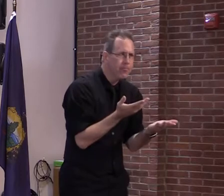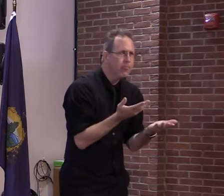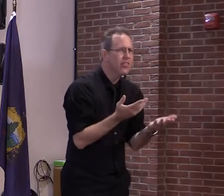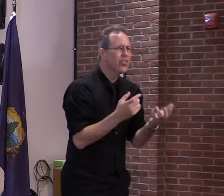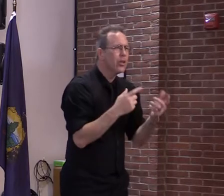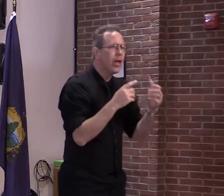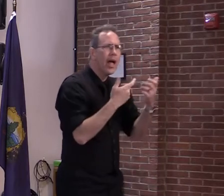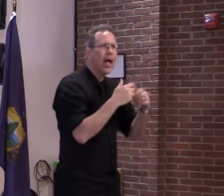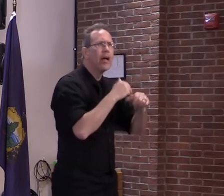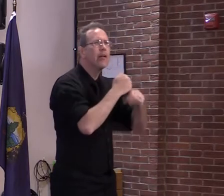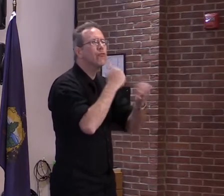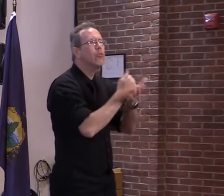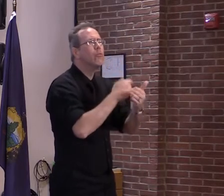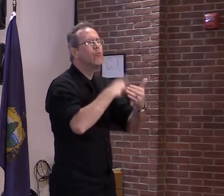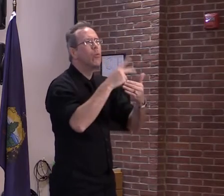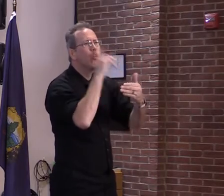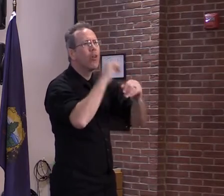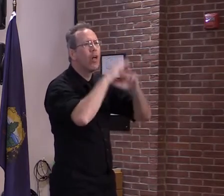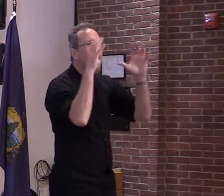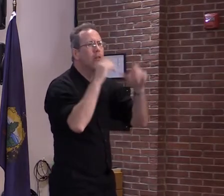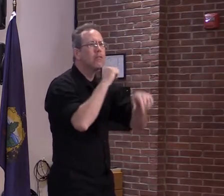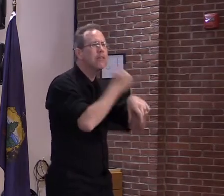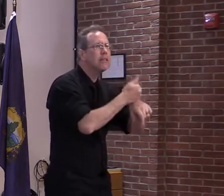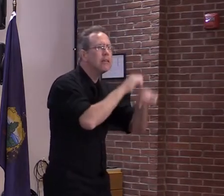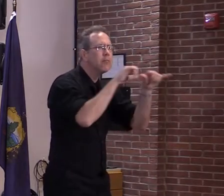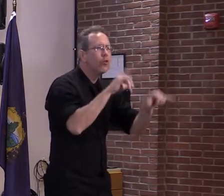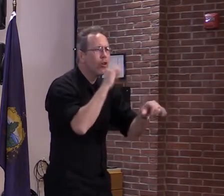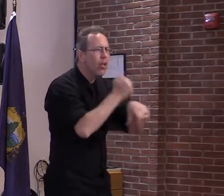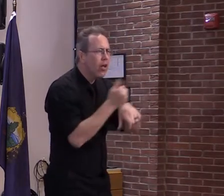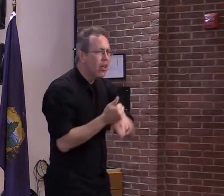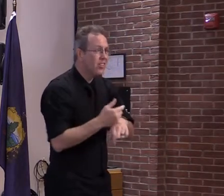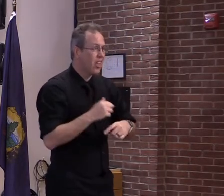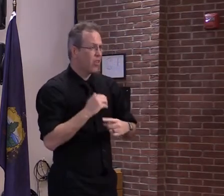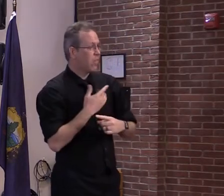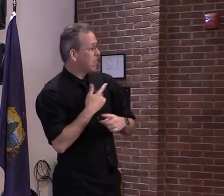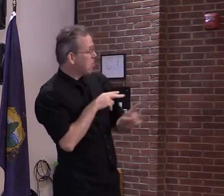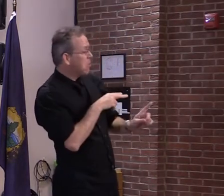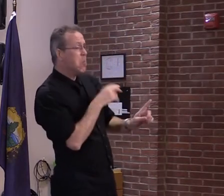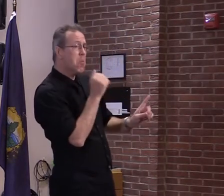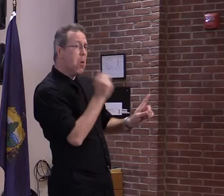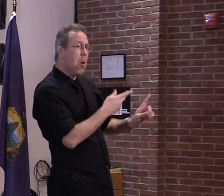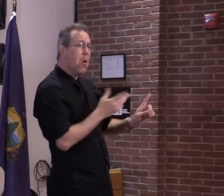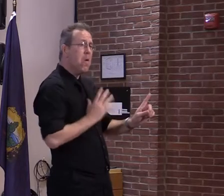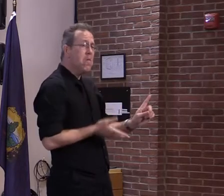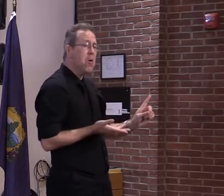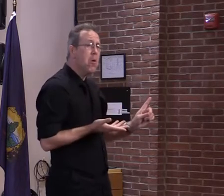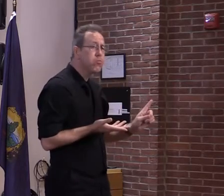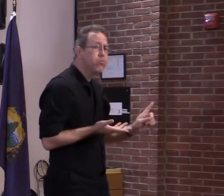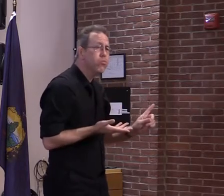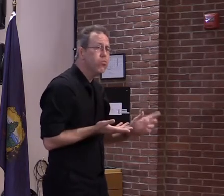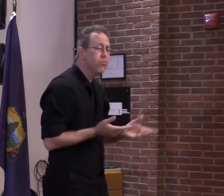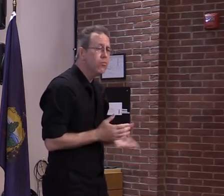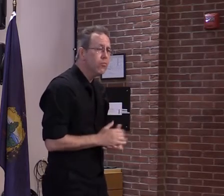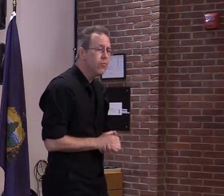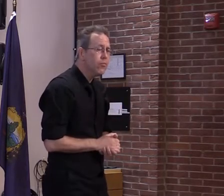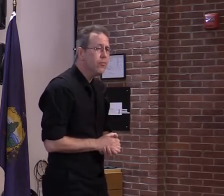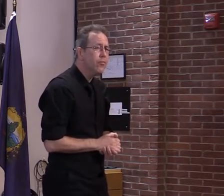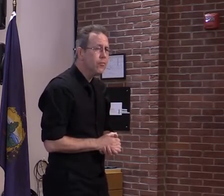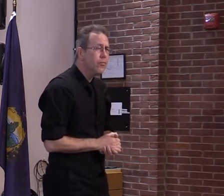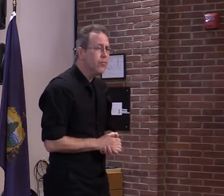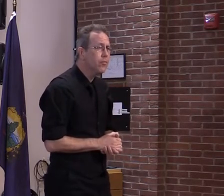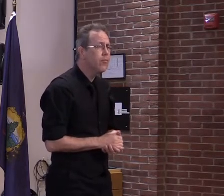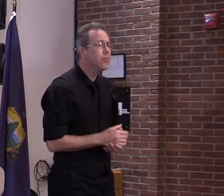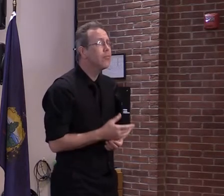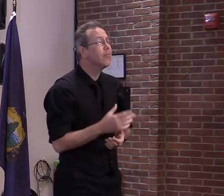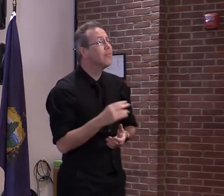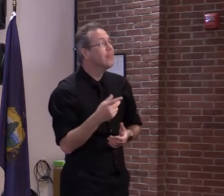felt perhaps were already in play and didn't need to be refined in any other way. And then the bigger focus on, again,